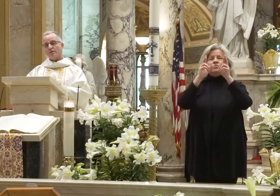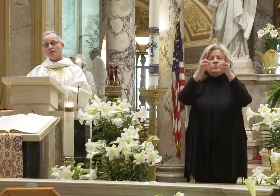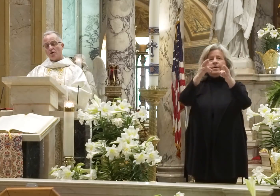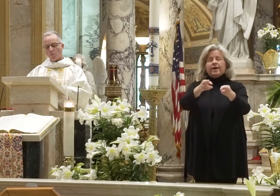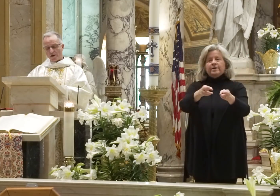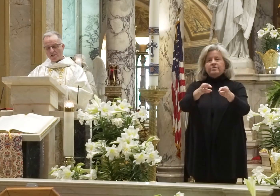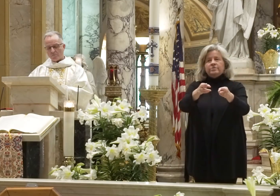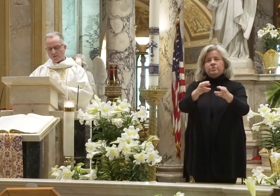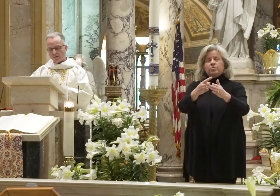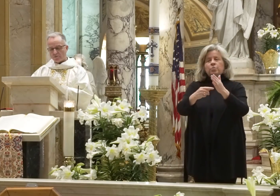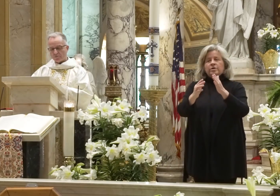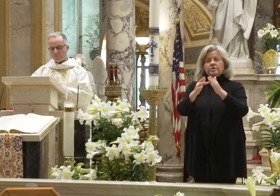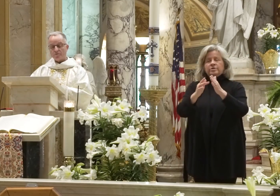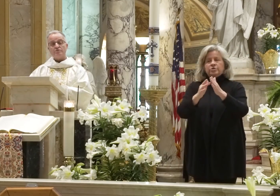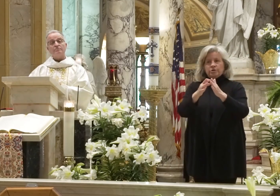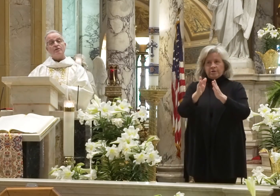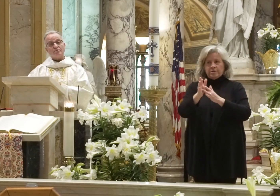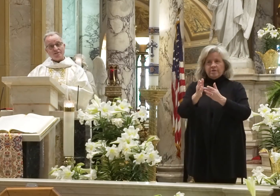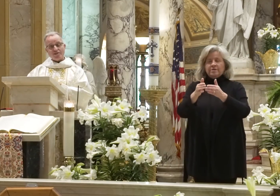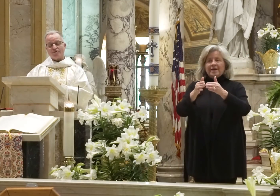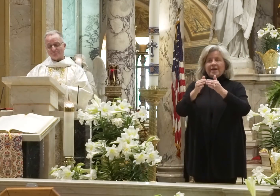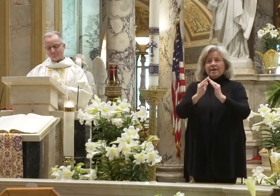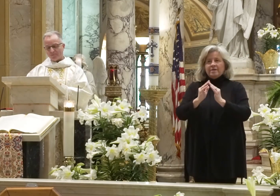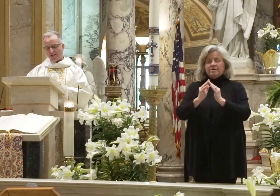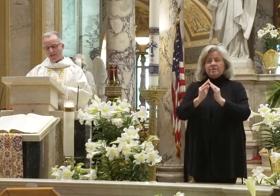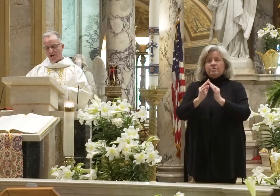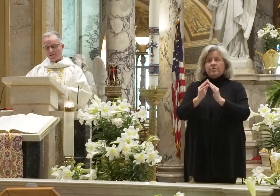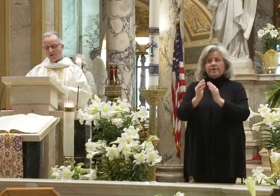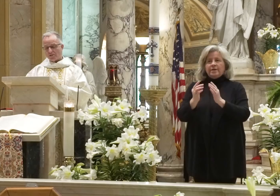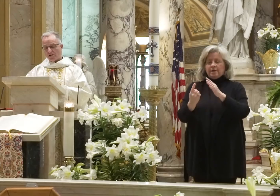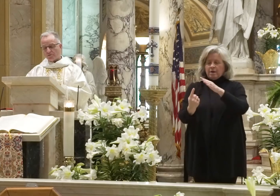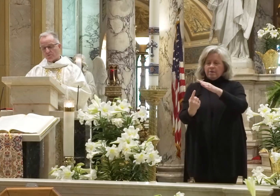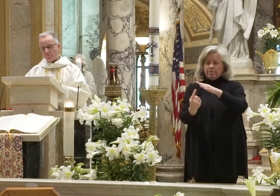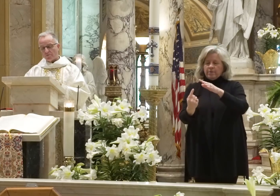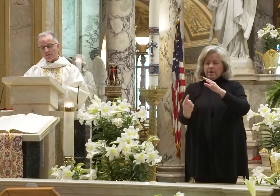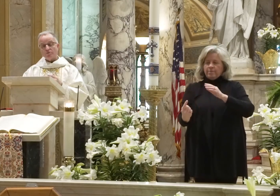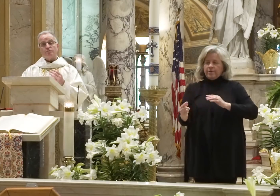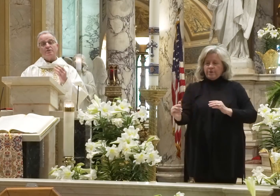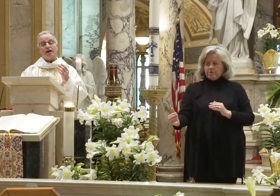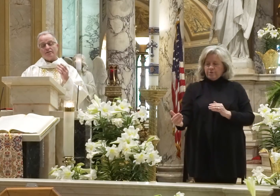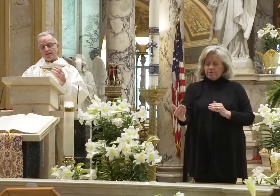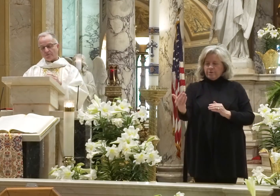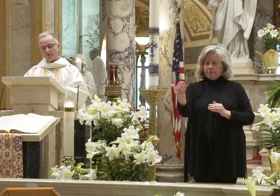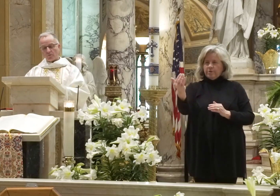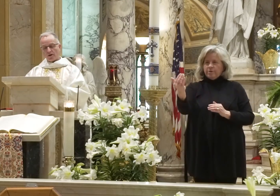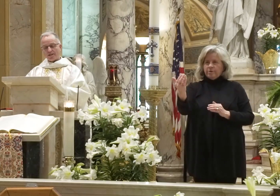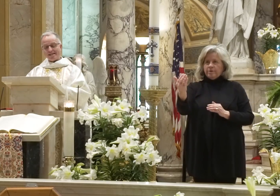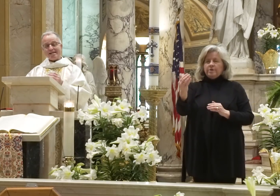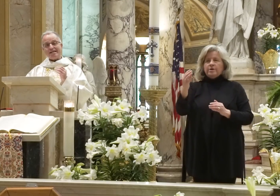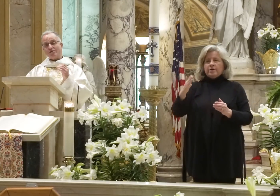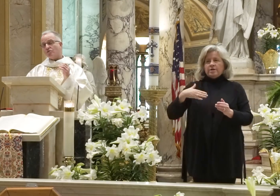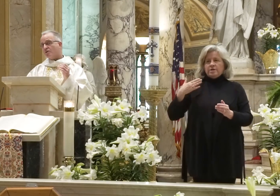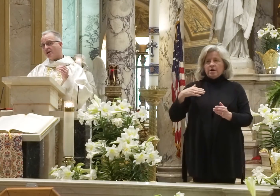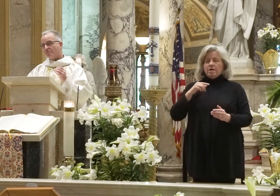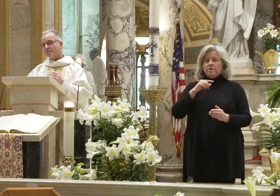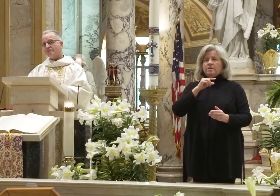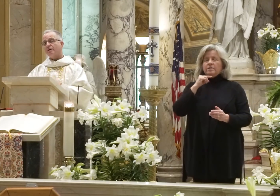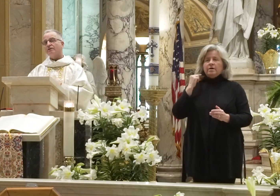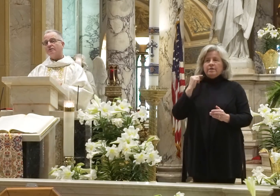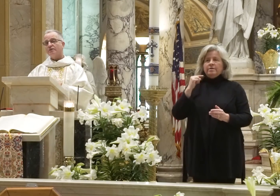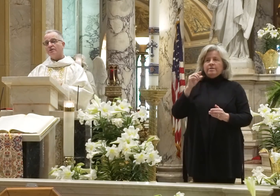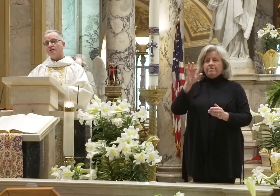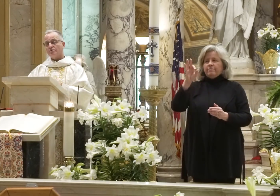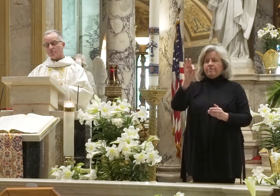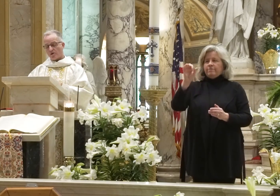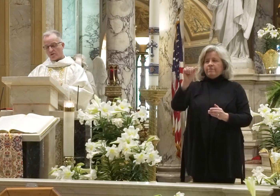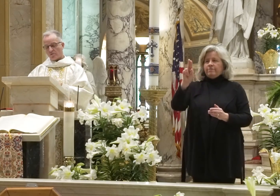made when he appeared to Sister Faustina, a young nun to whom he appeared to in 1931 in her convent